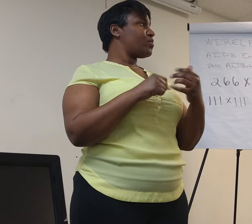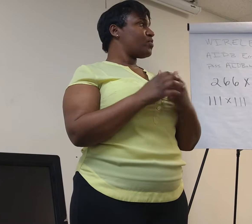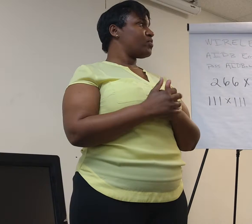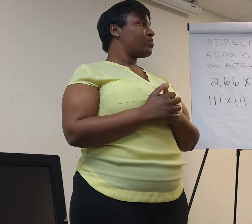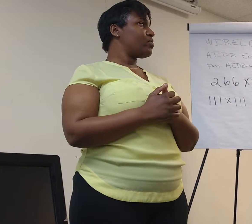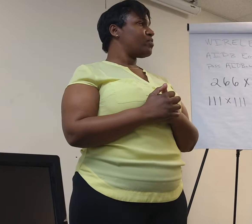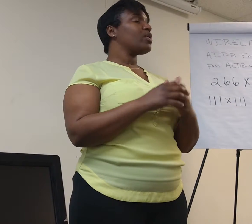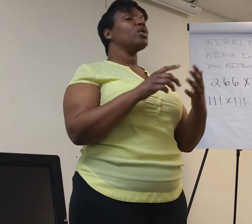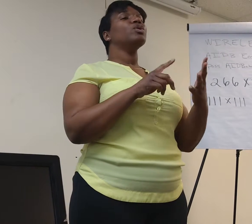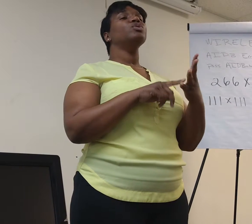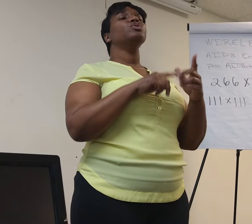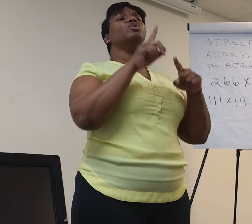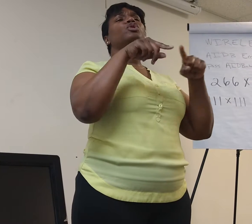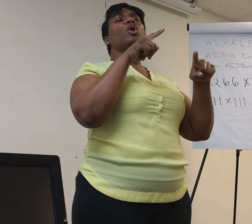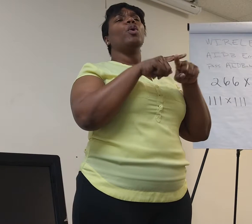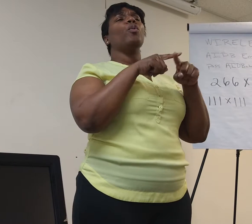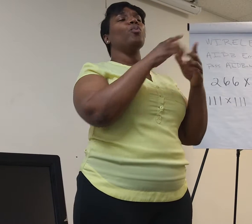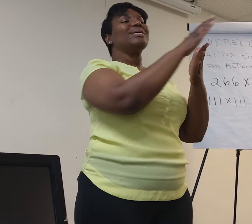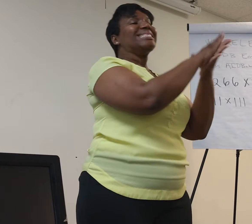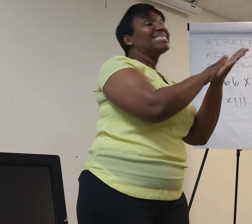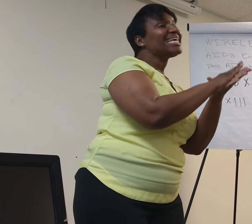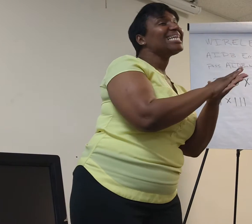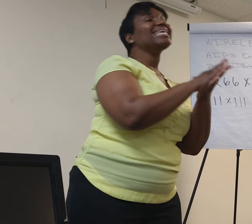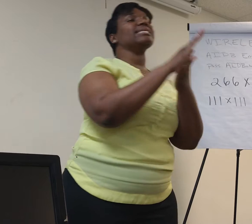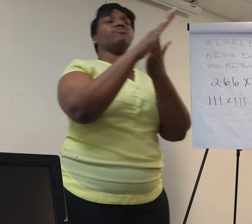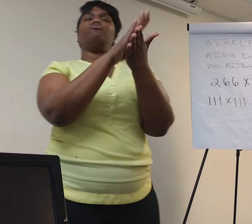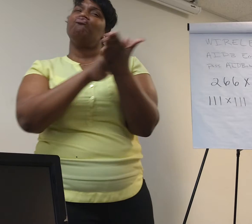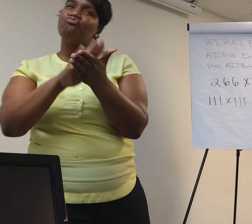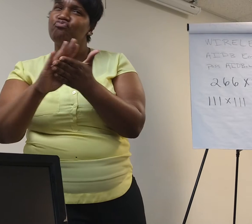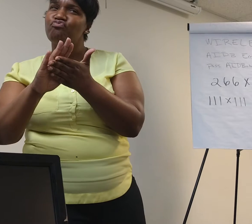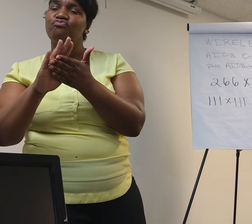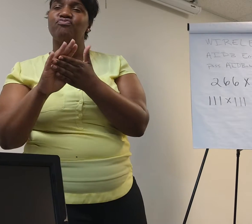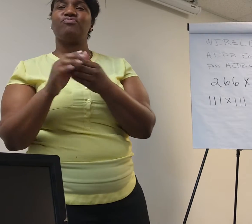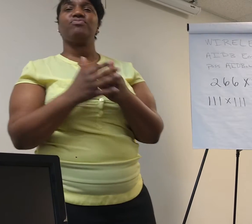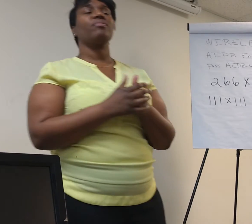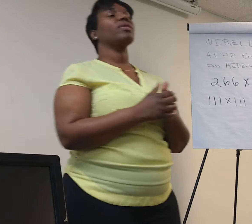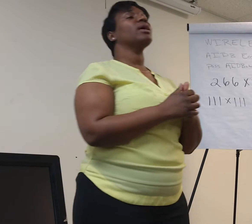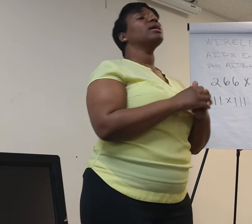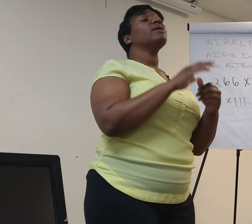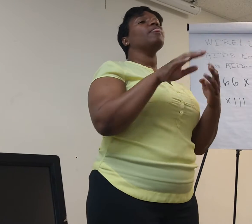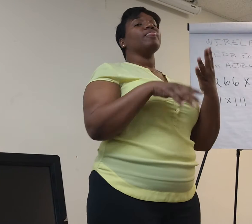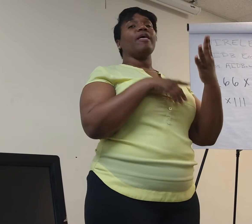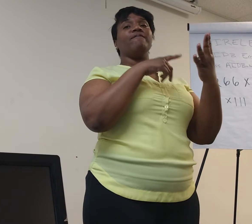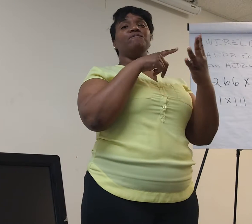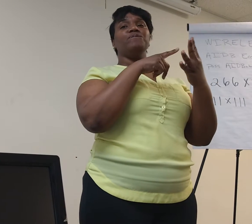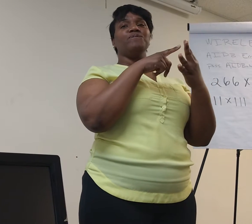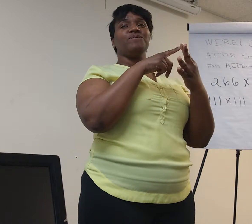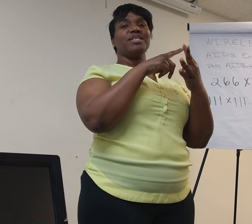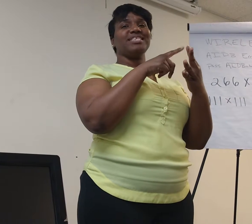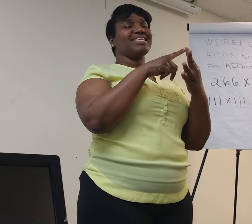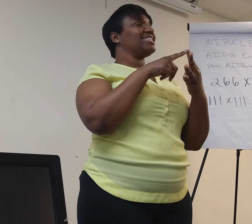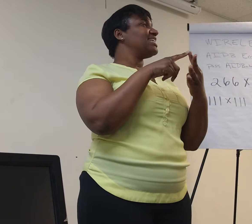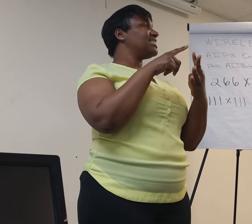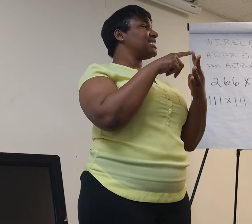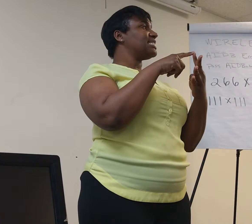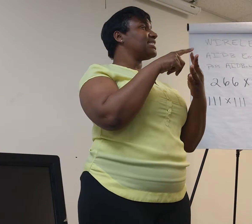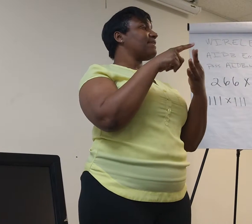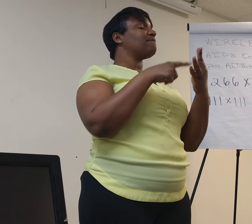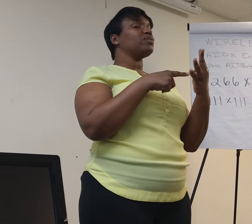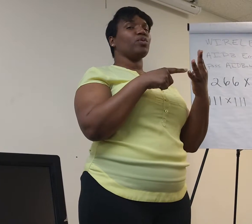So when to clean and sanitize? List 4 instances when a food contact surface must be cleaned and